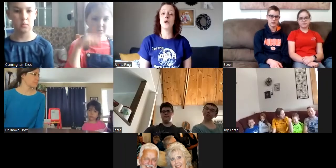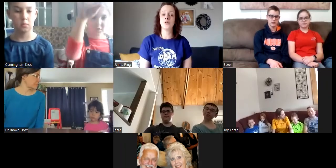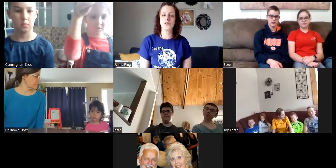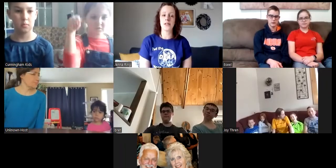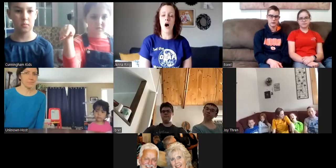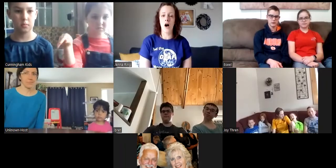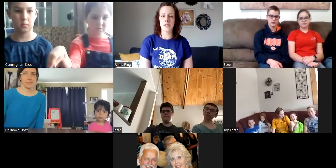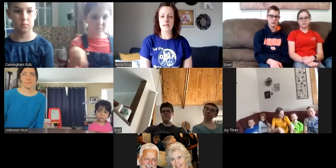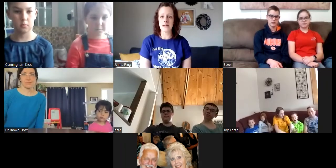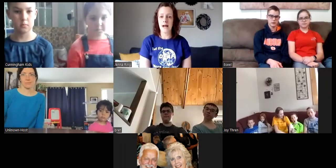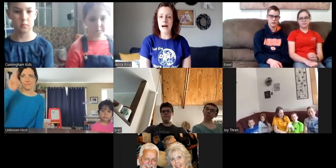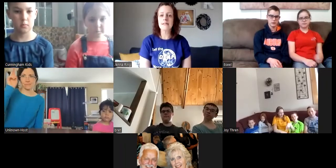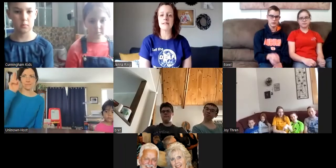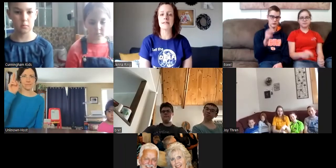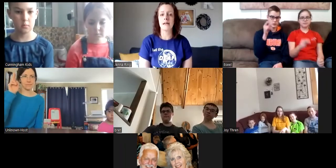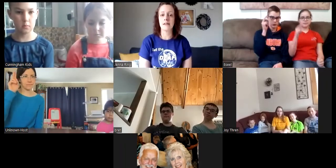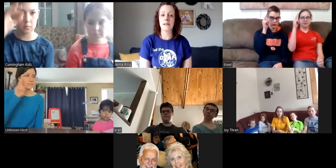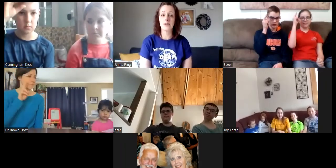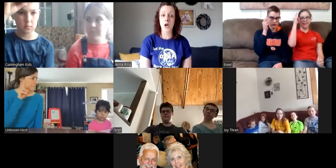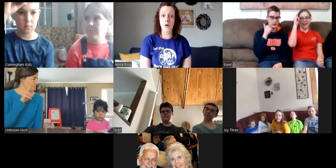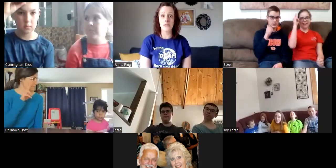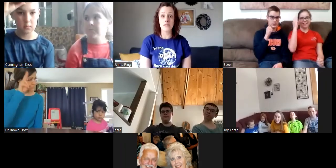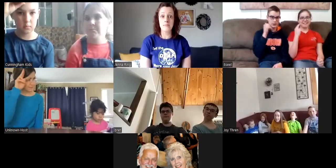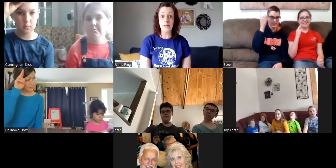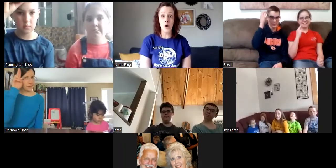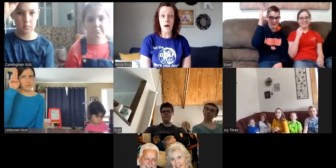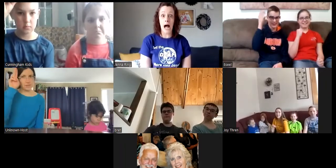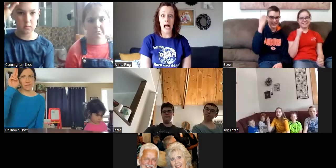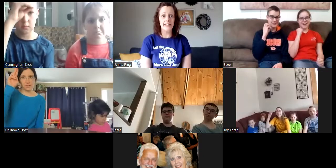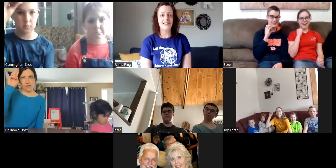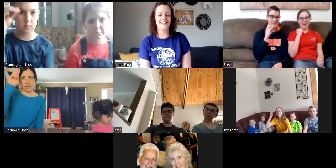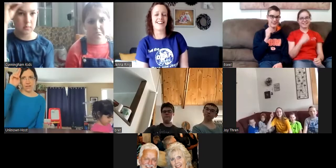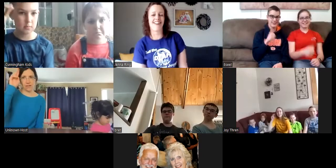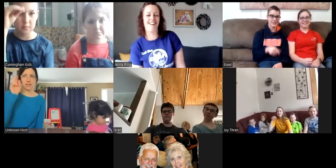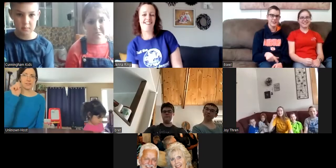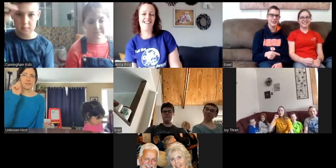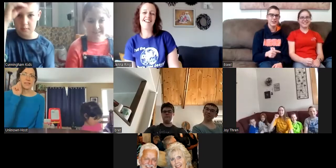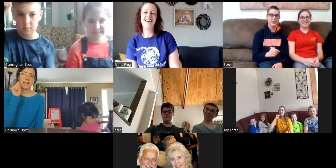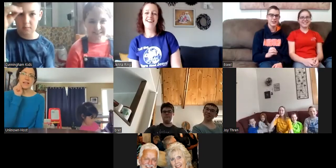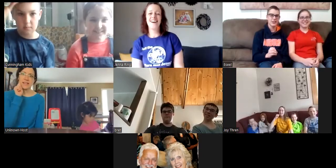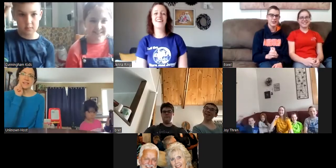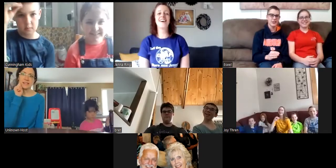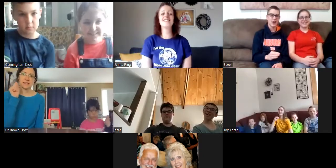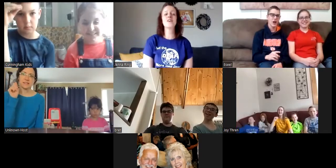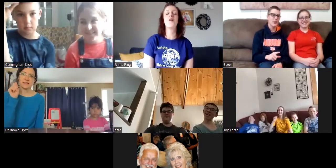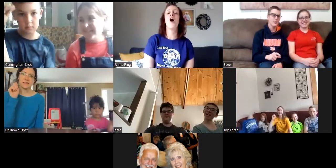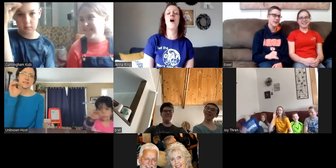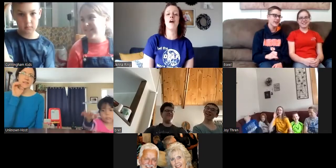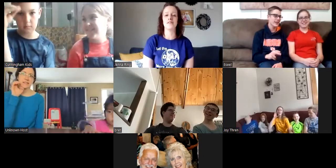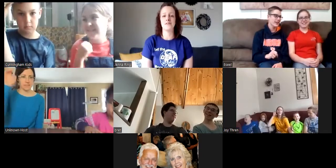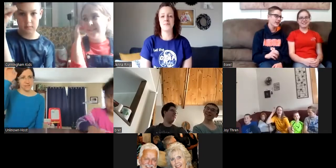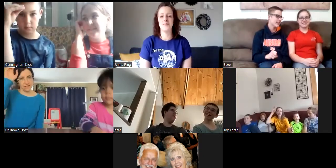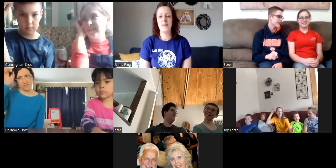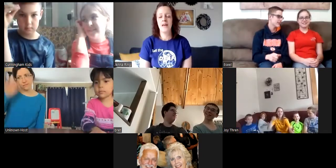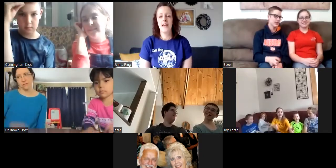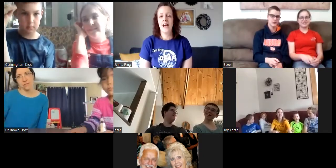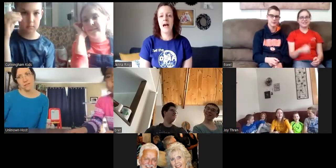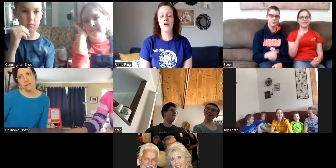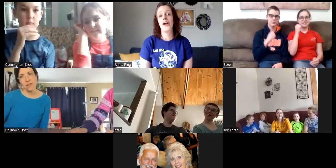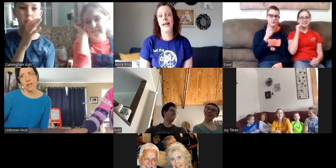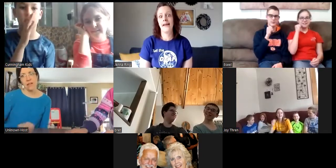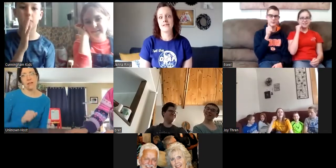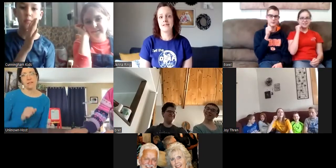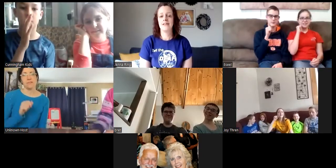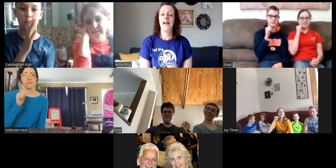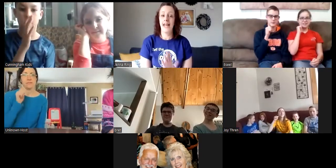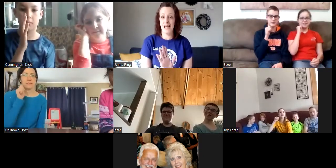oh, uncles and aunts and cousins and goblins, me, oh my. All right, so aunts,